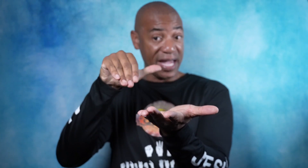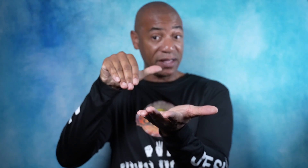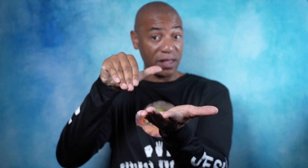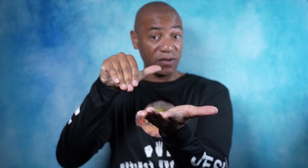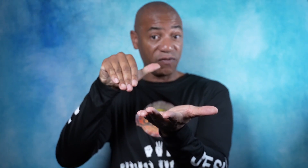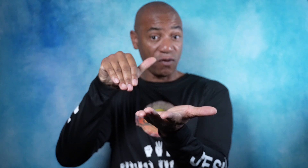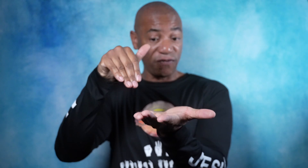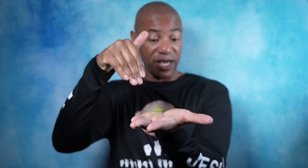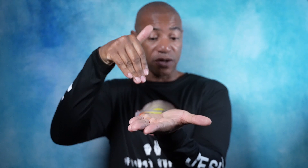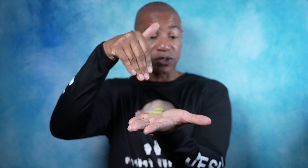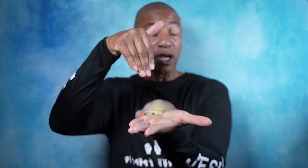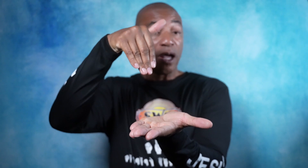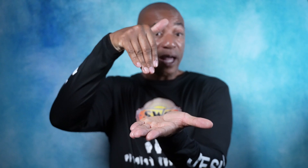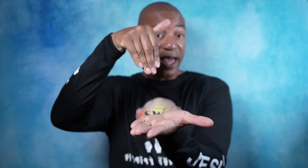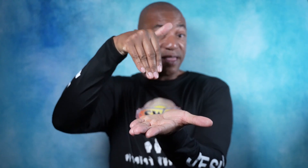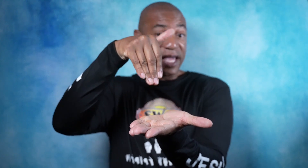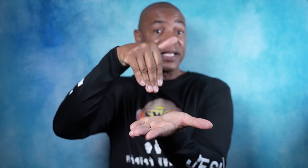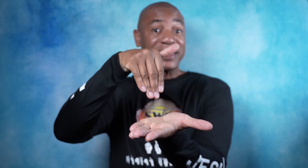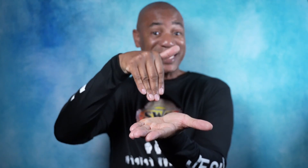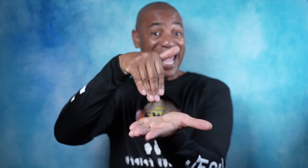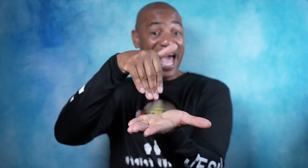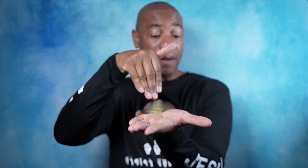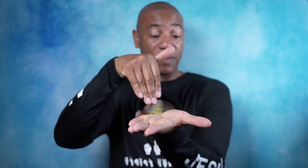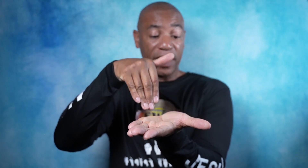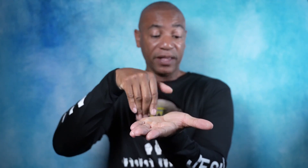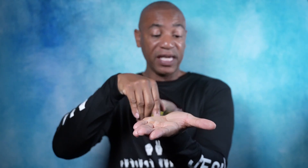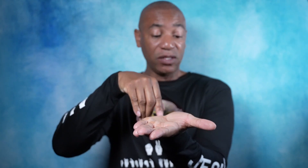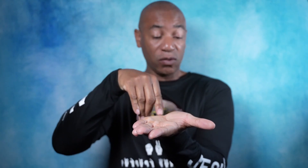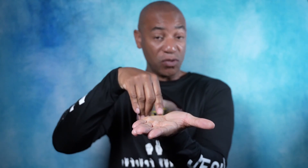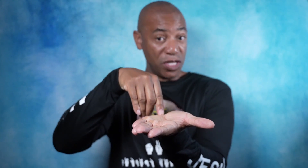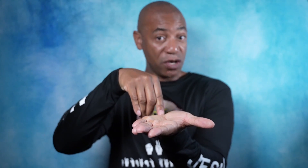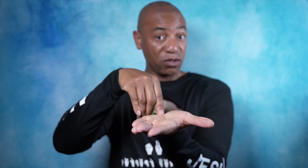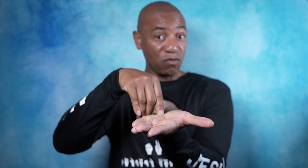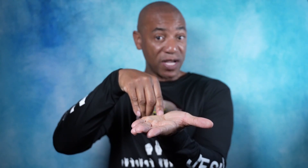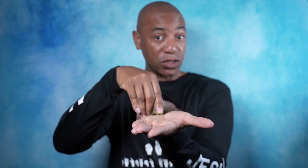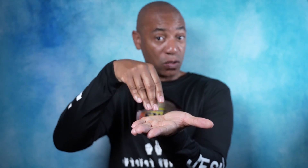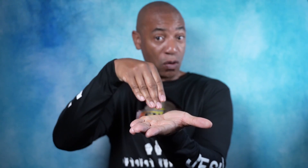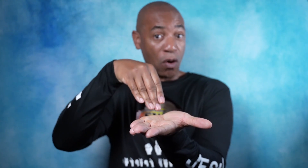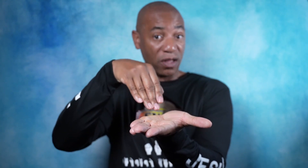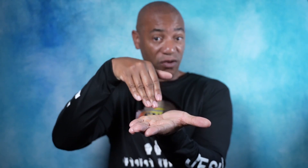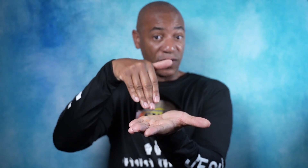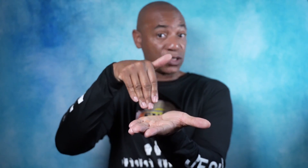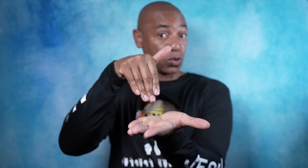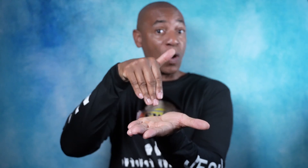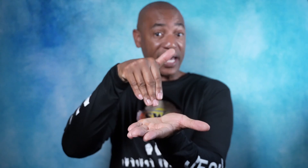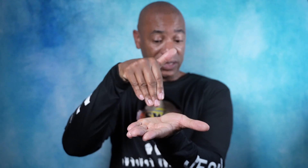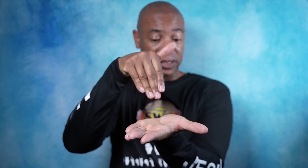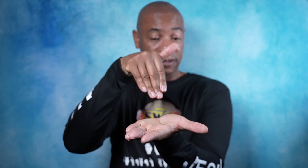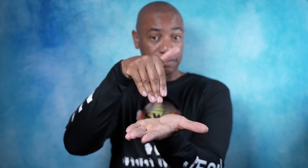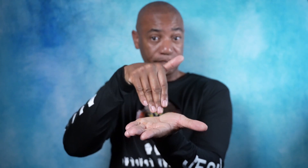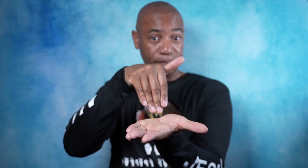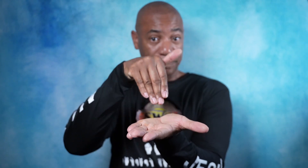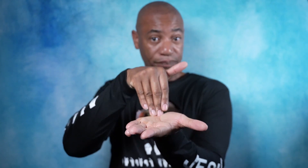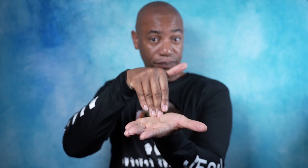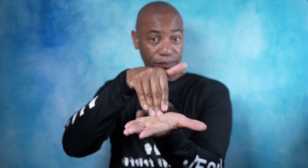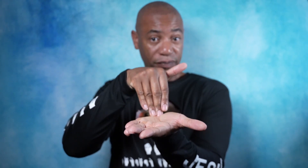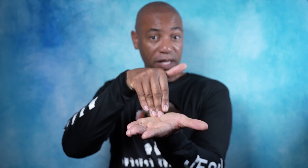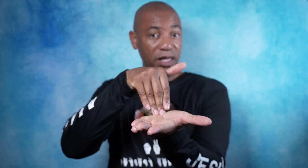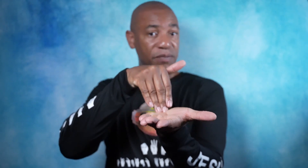bend the four fingers and then tap either near the wrist or on the wrist twice. Let me see